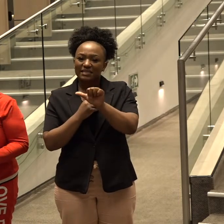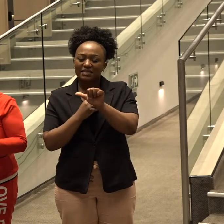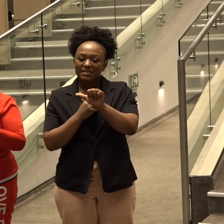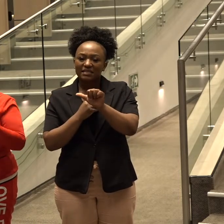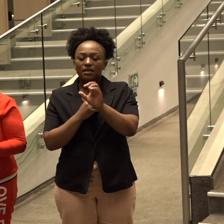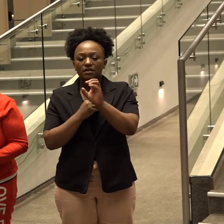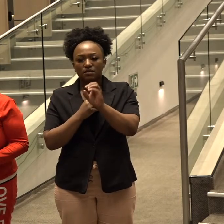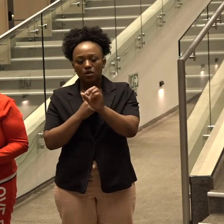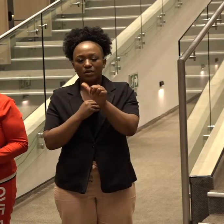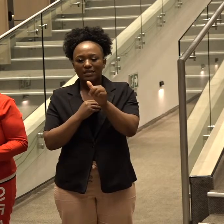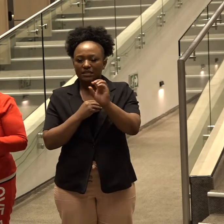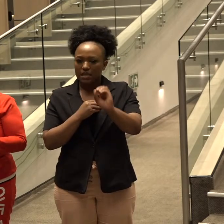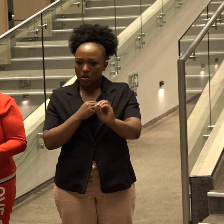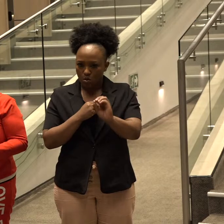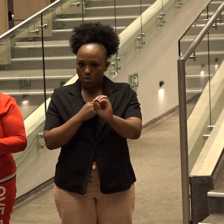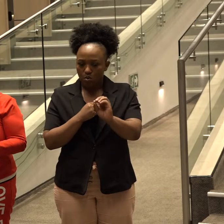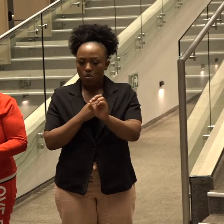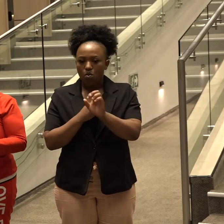foreign